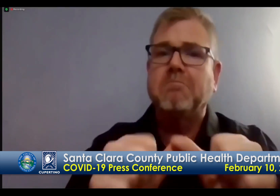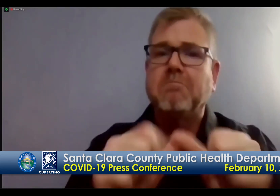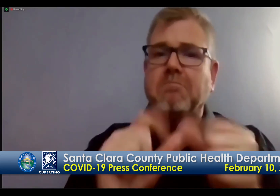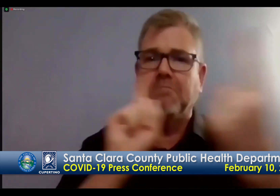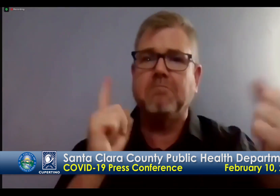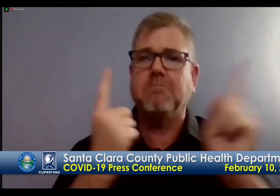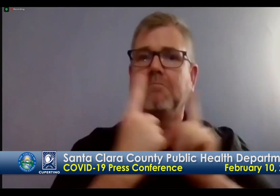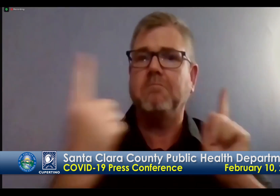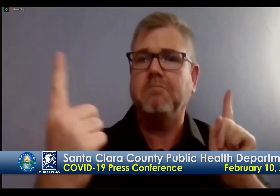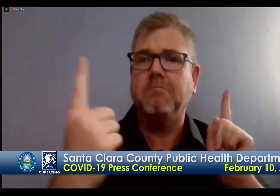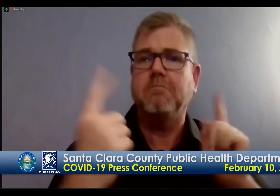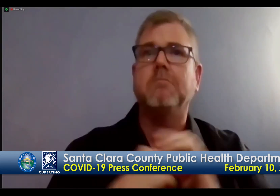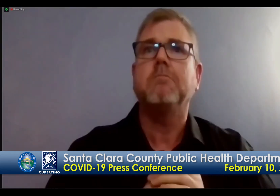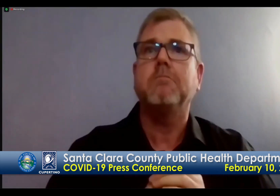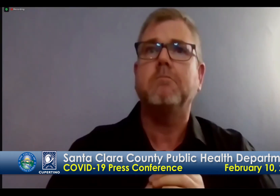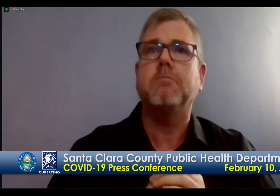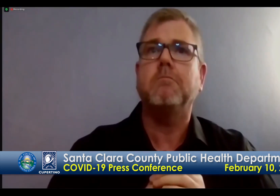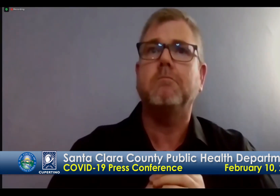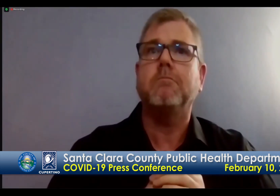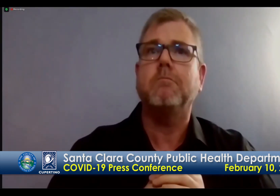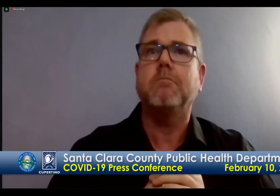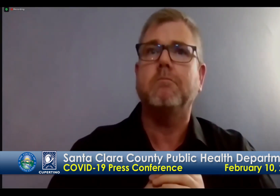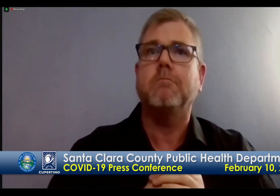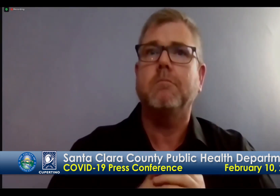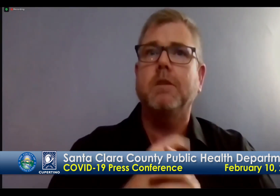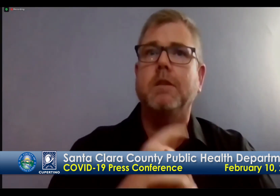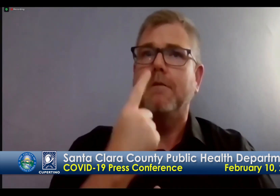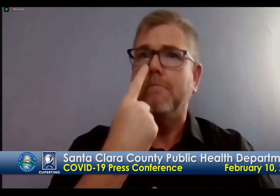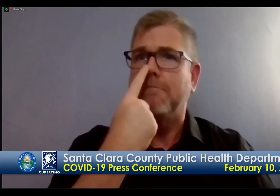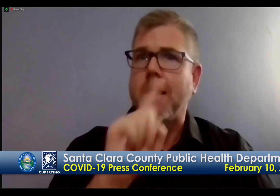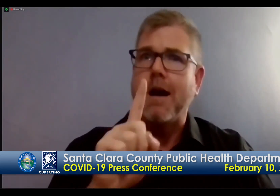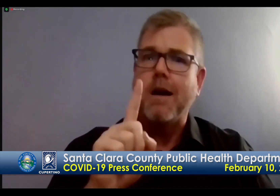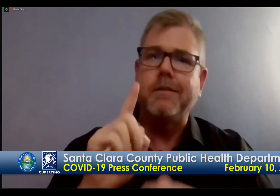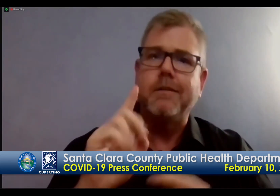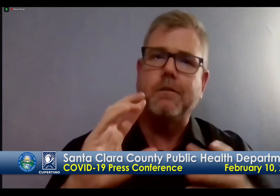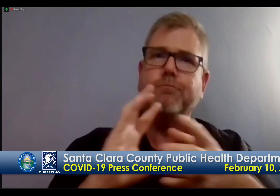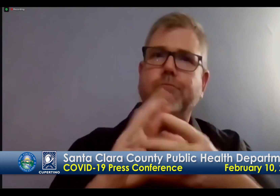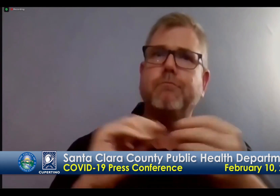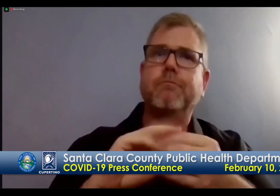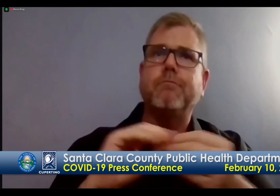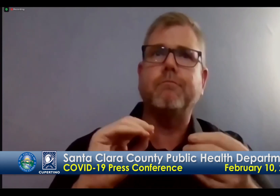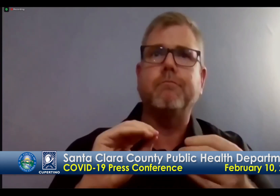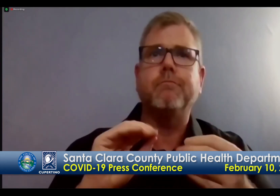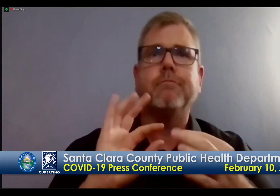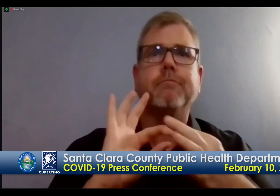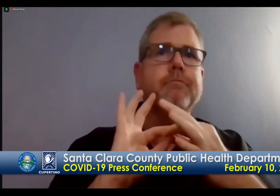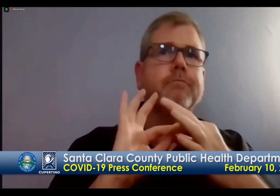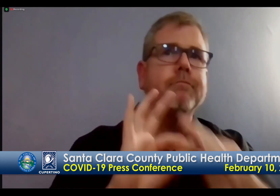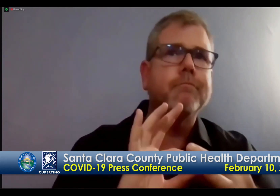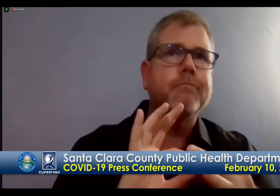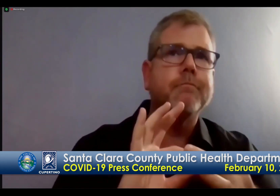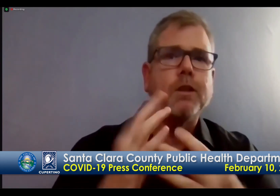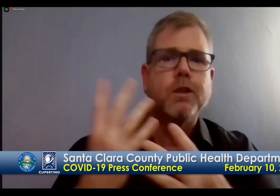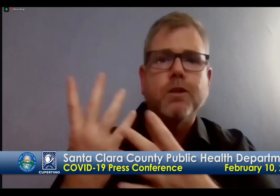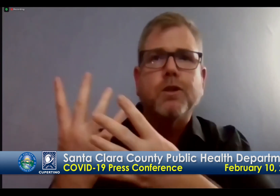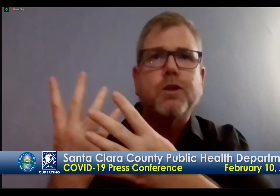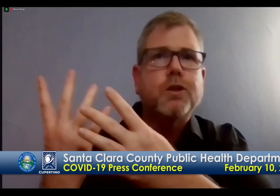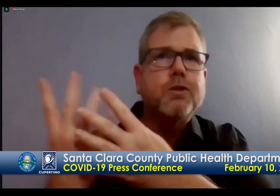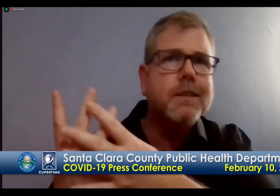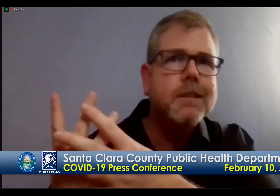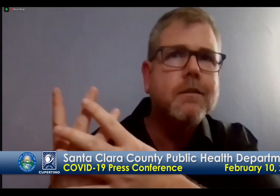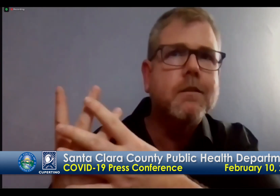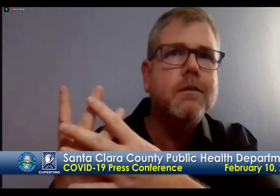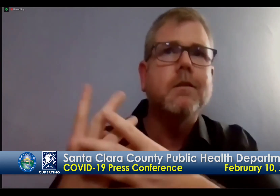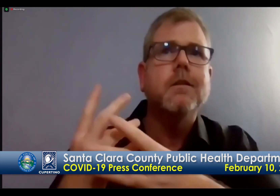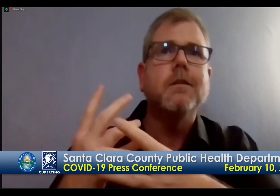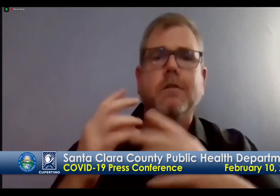of really kind of increasing our surveillance, increasing our screening and sequencing so we can identify these particularly